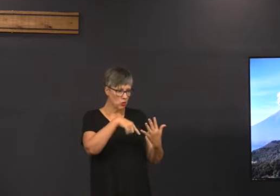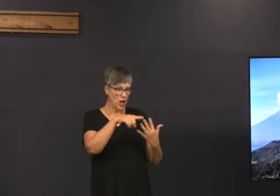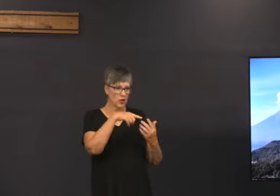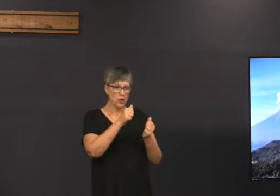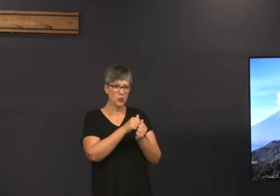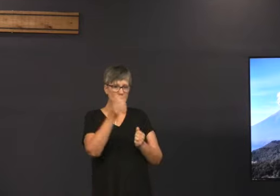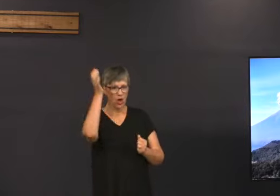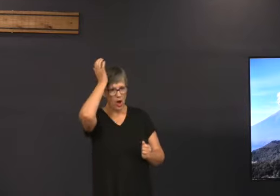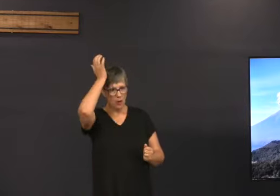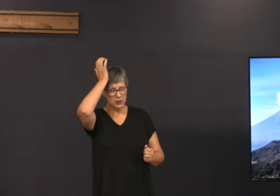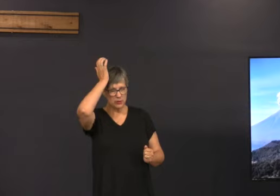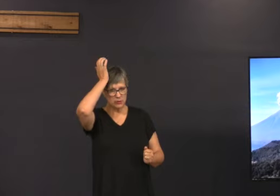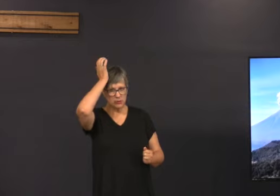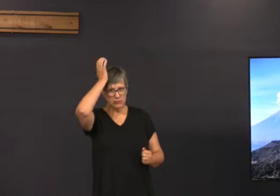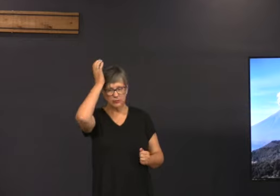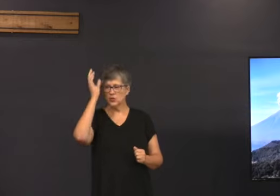there, surrounded by garbage.